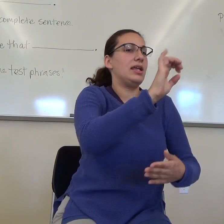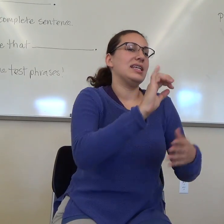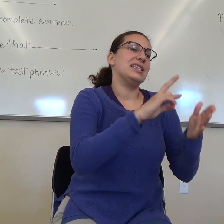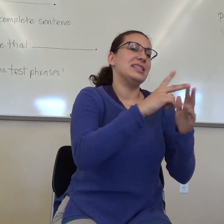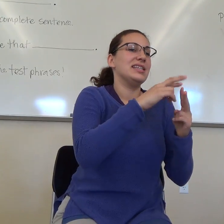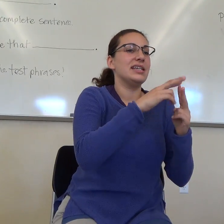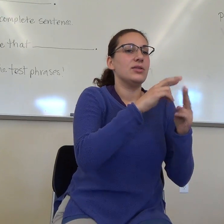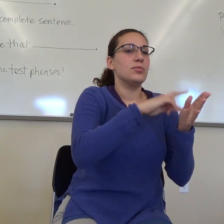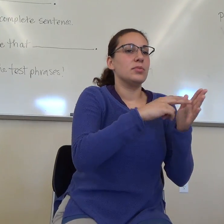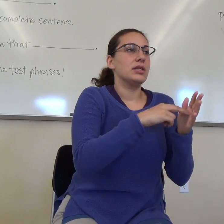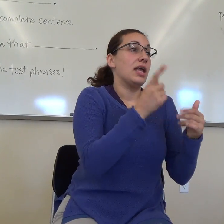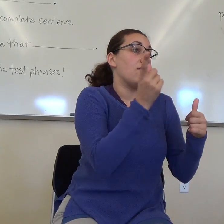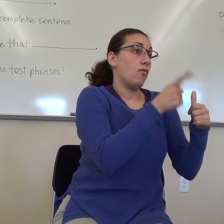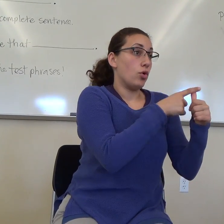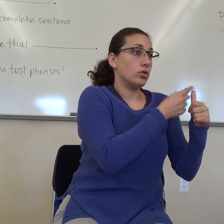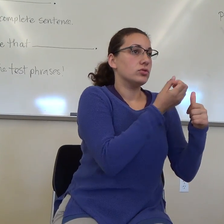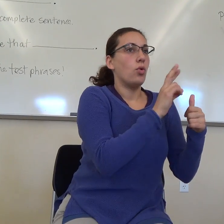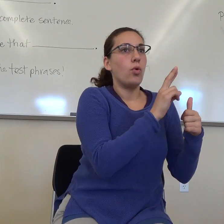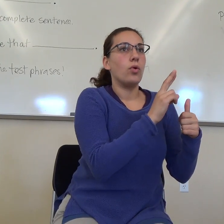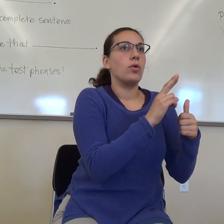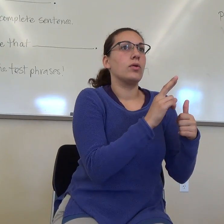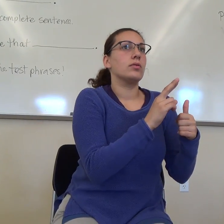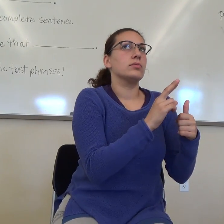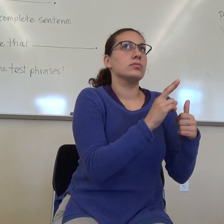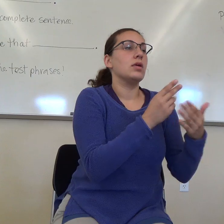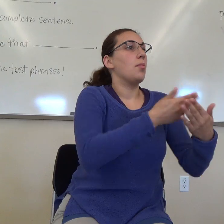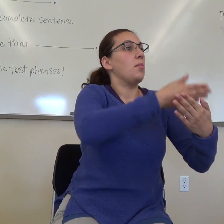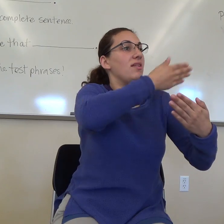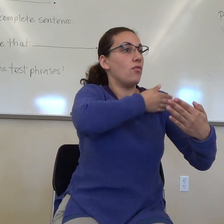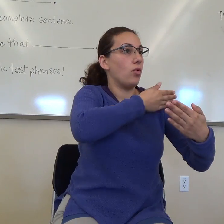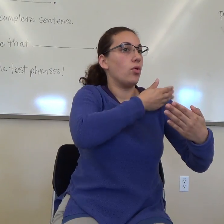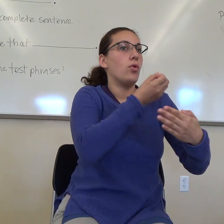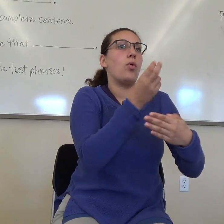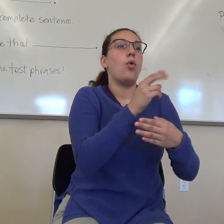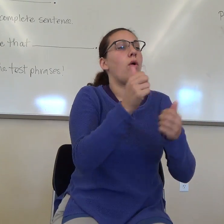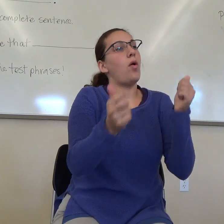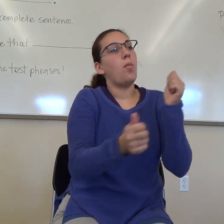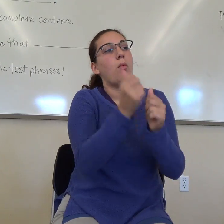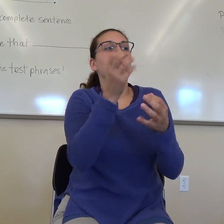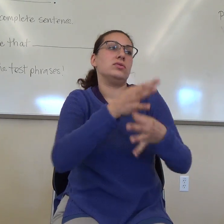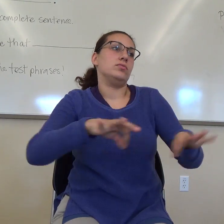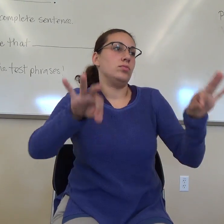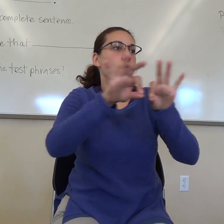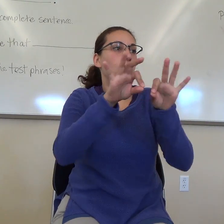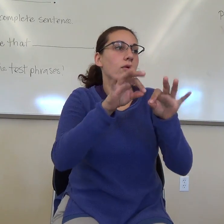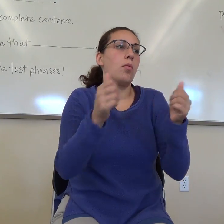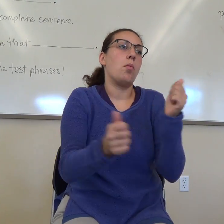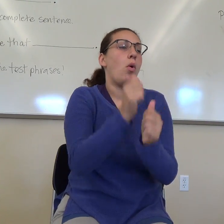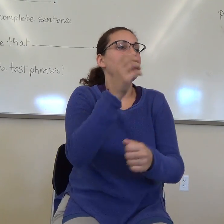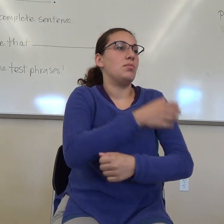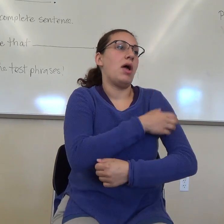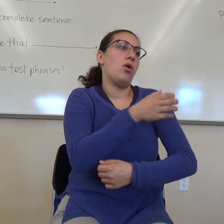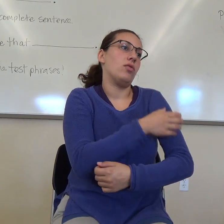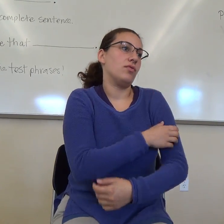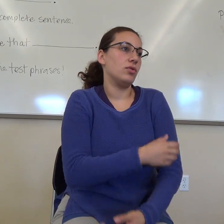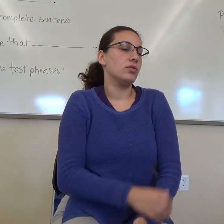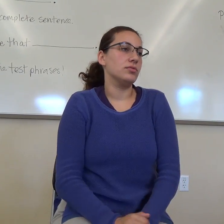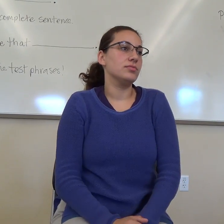The first one, the main one, the most powerful one, which ties in with the dominant.